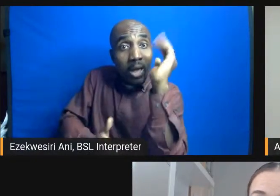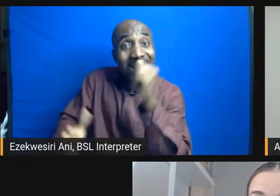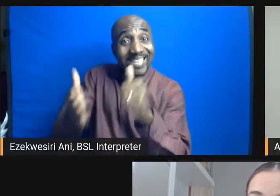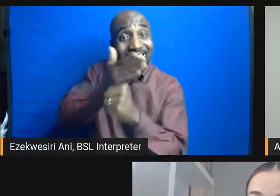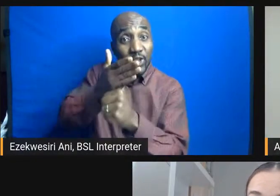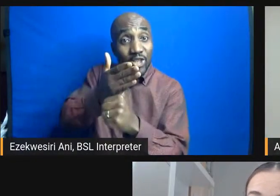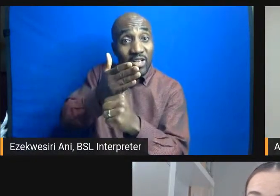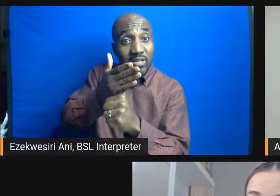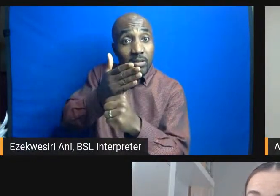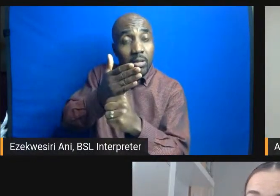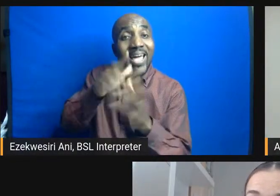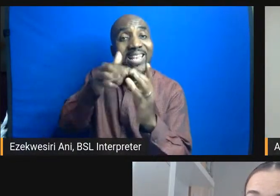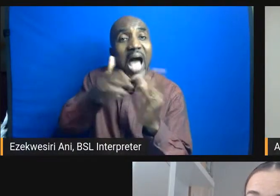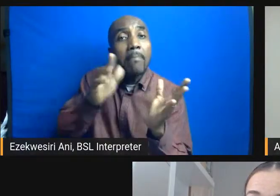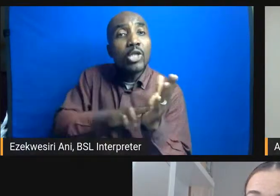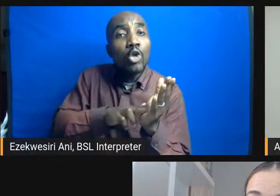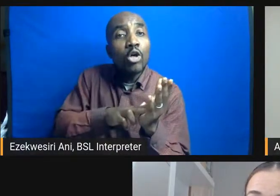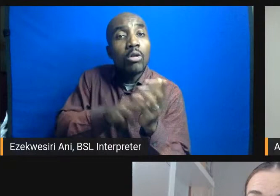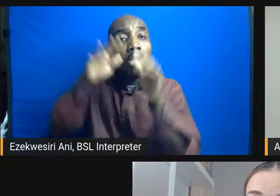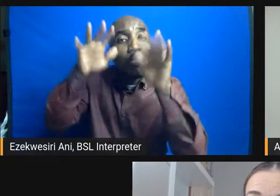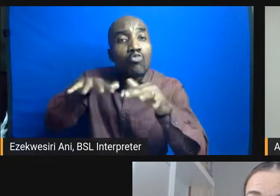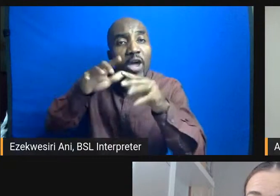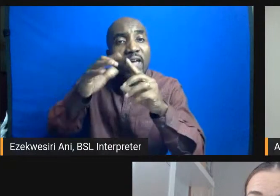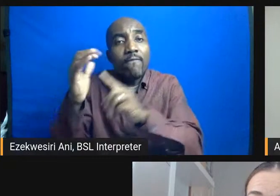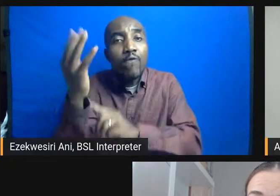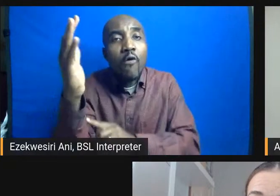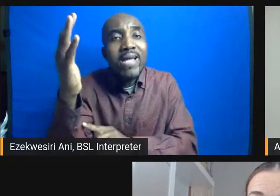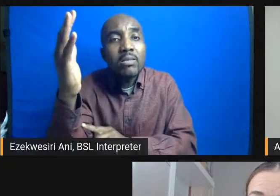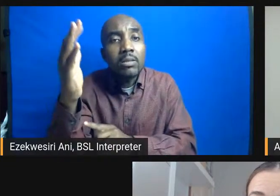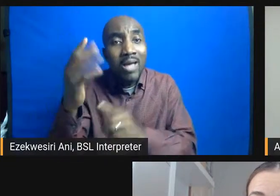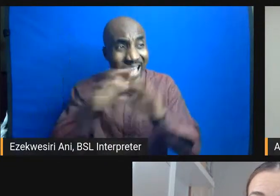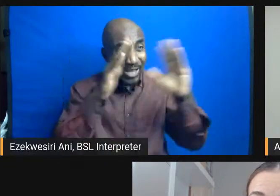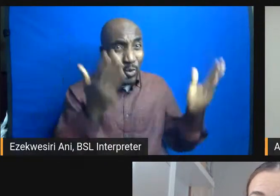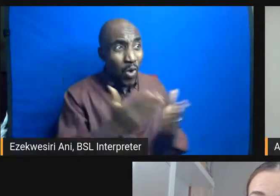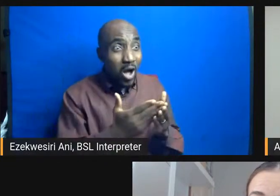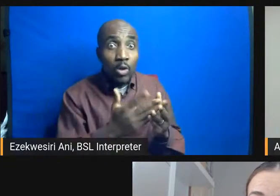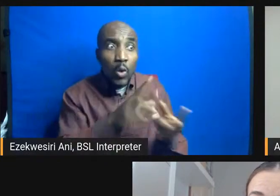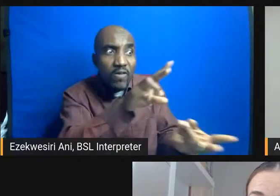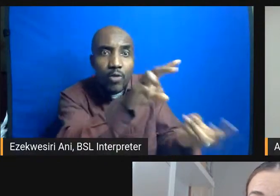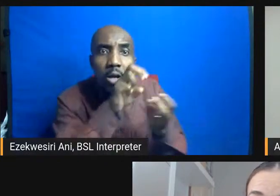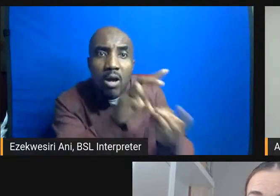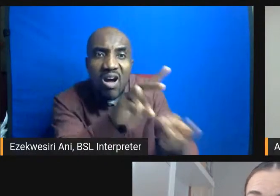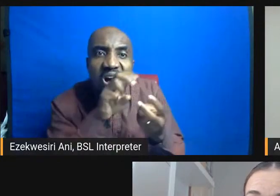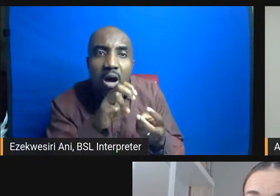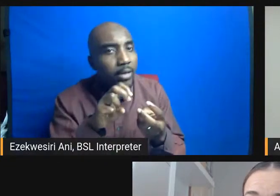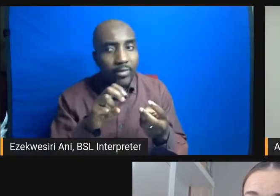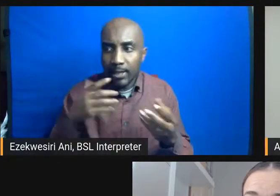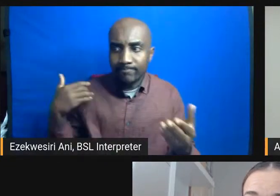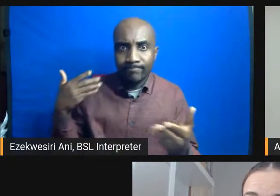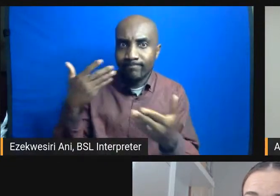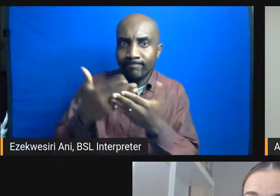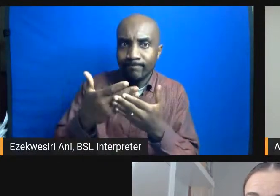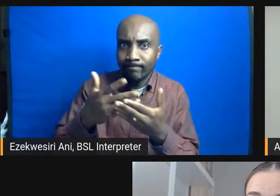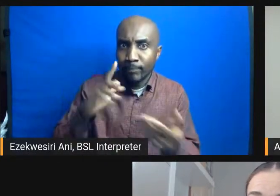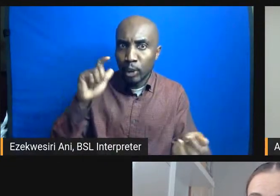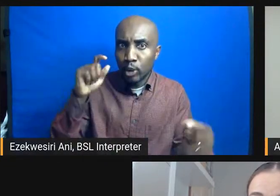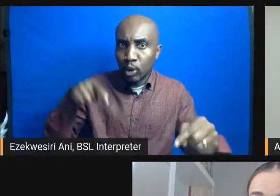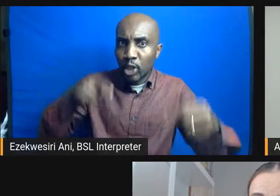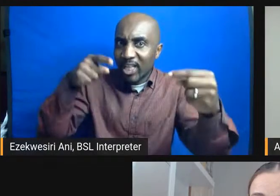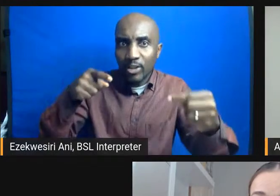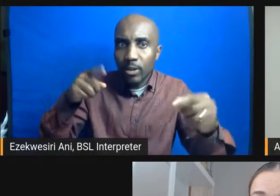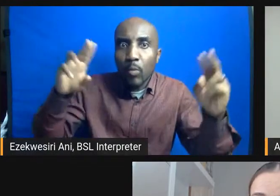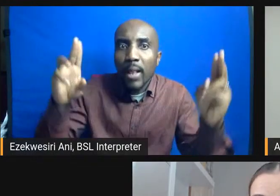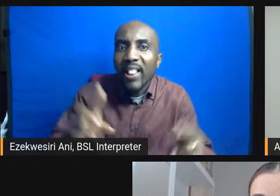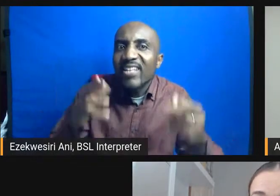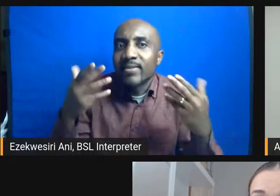of the world, maybe we would have avoided some of the challenges and the problems that we're in and